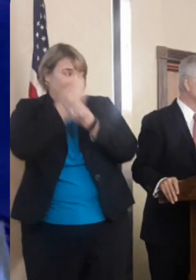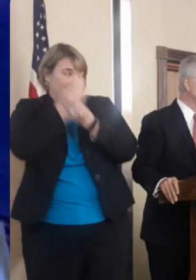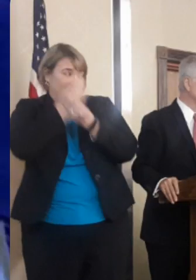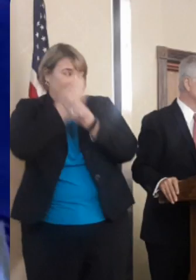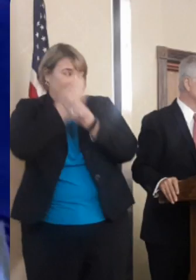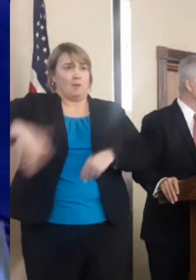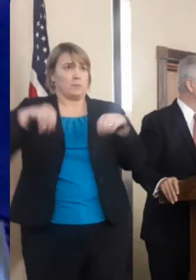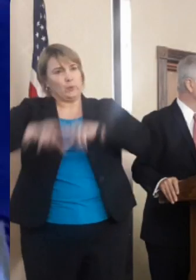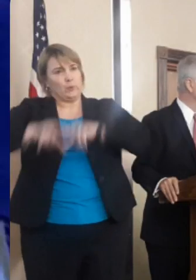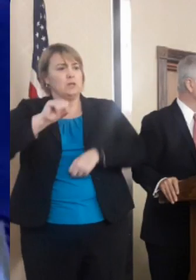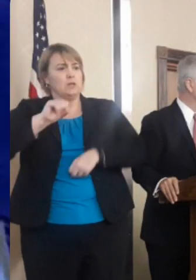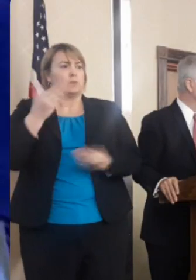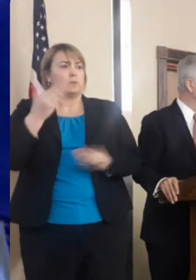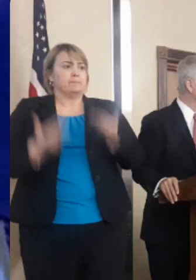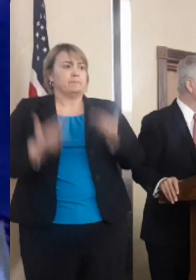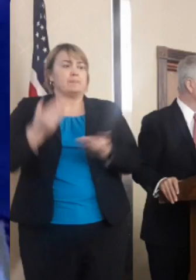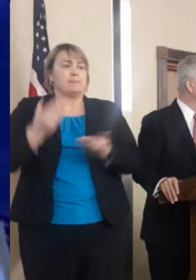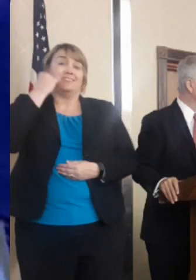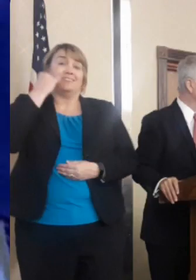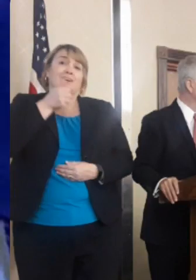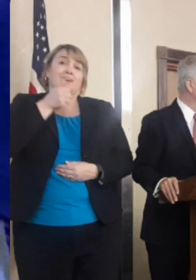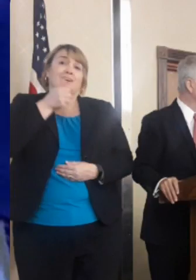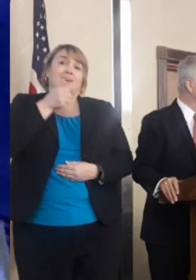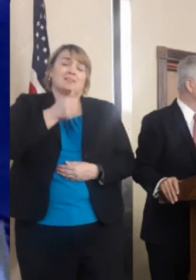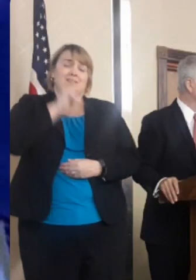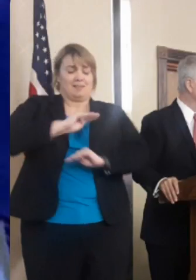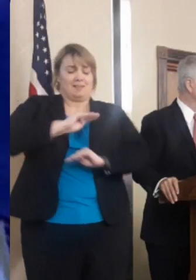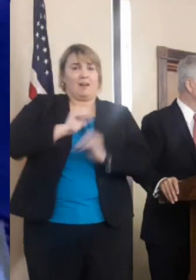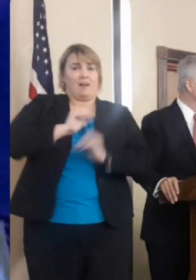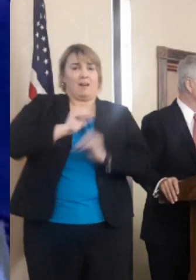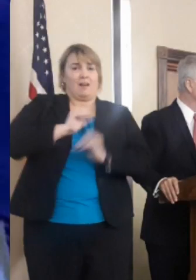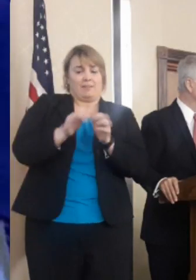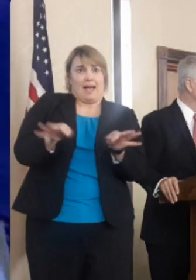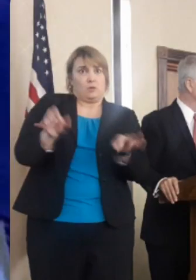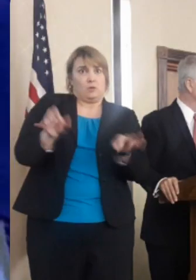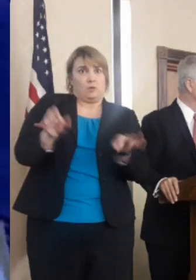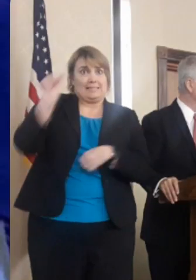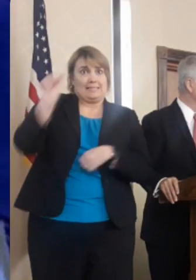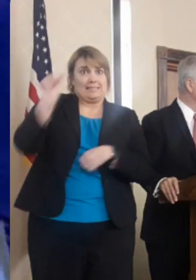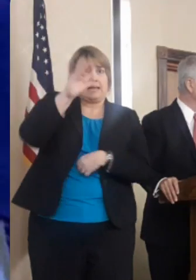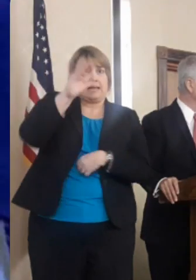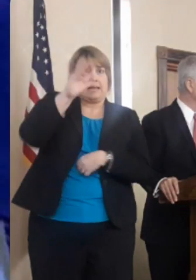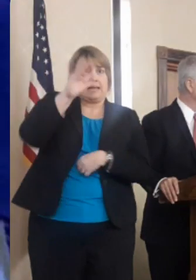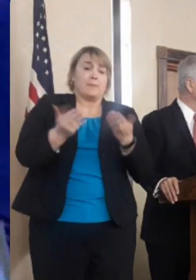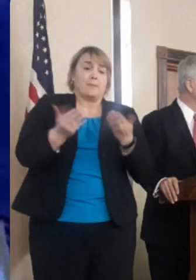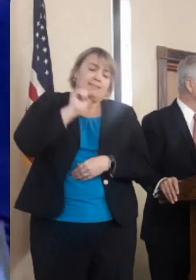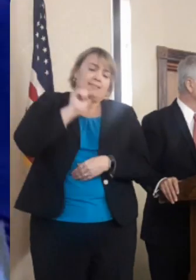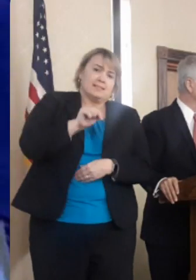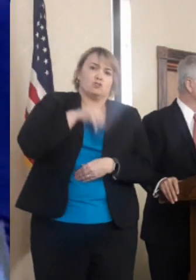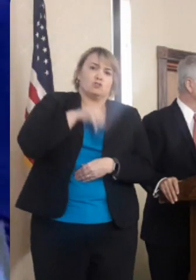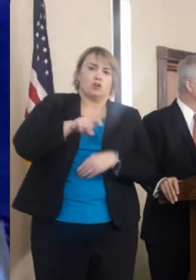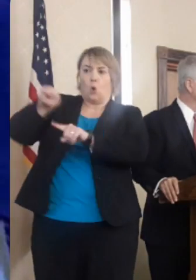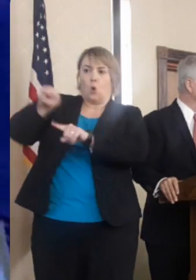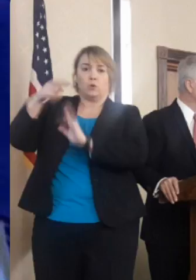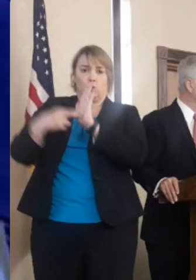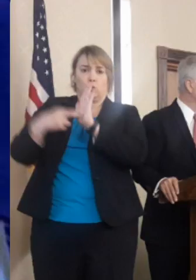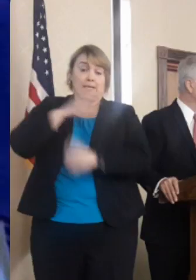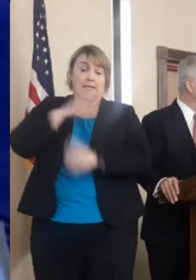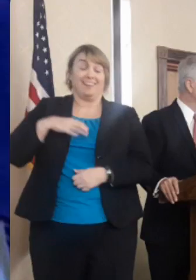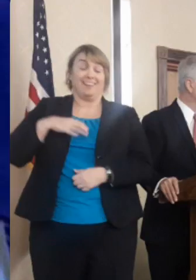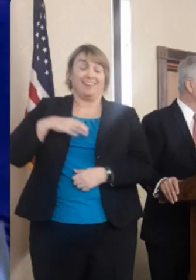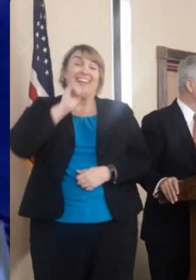not satisfied with the language that was sent out, maybe this should also go to the Rules Committee. So I'm going to move that we refer this to the Rules Committee as